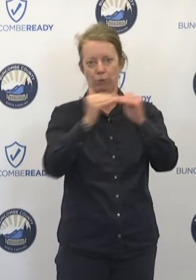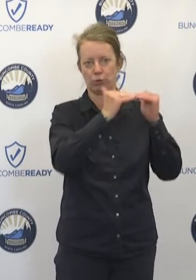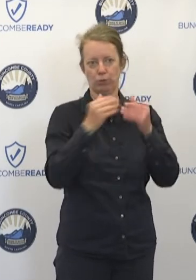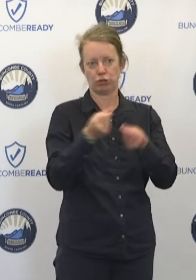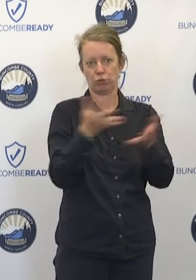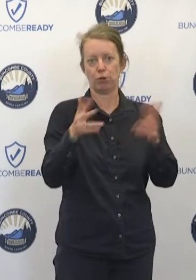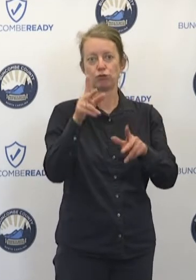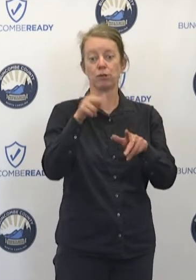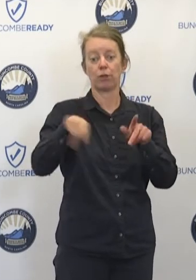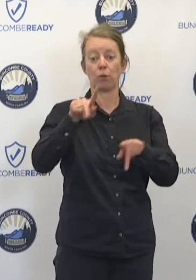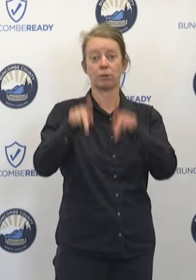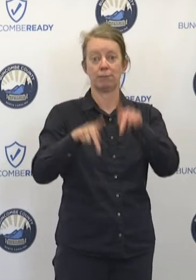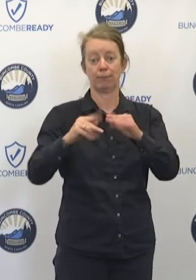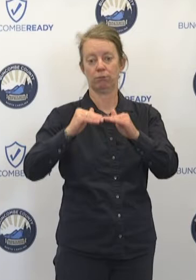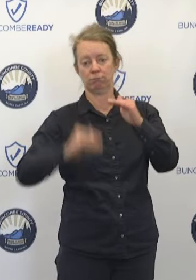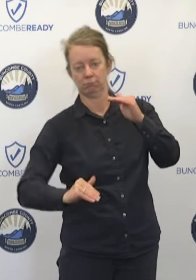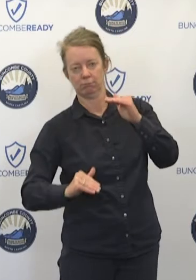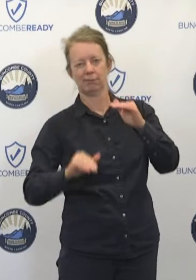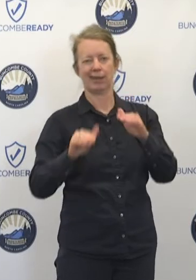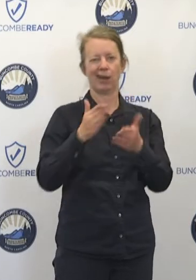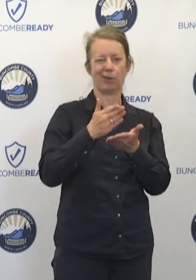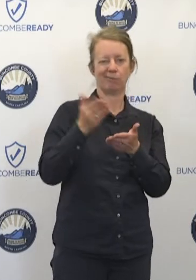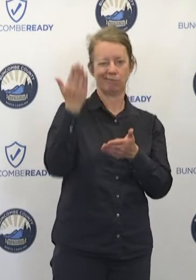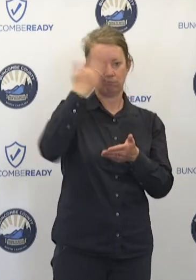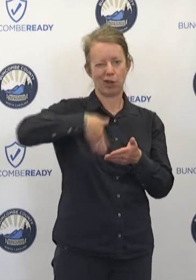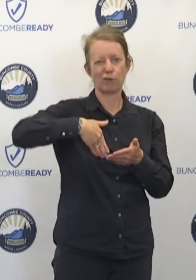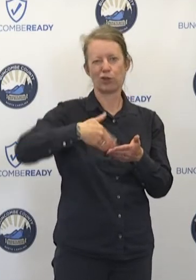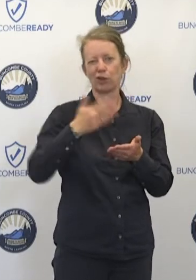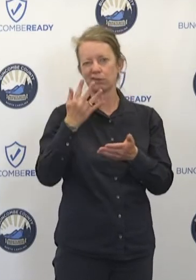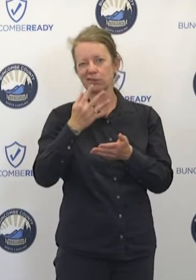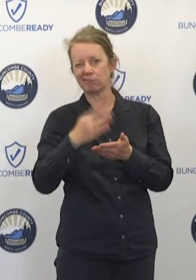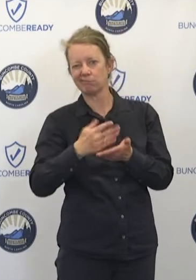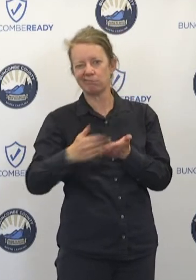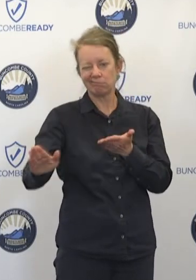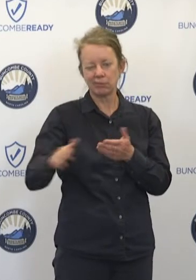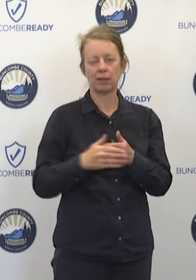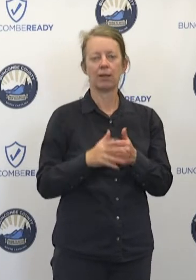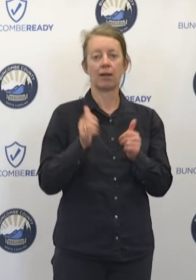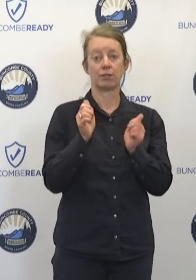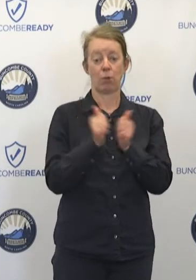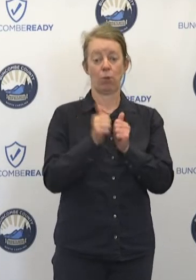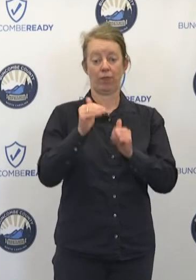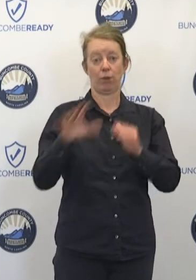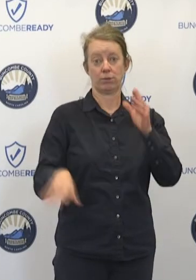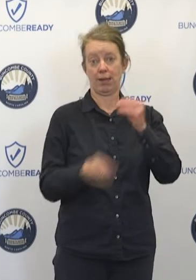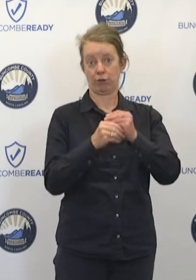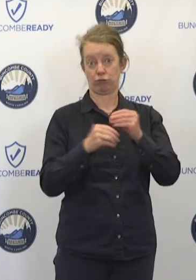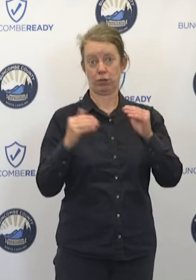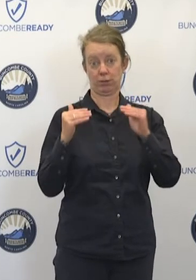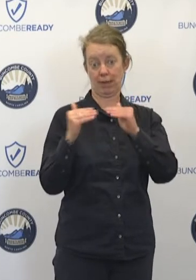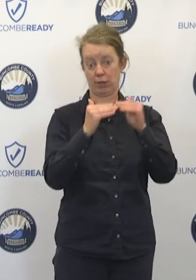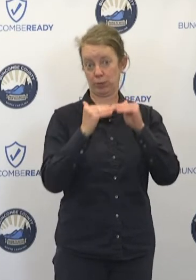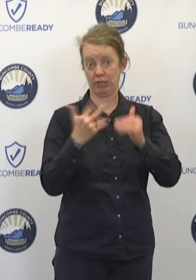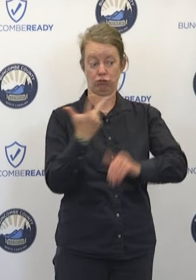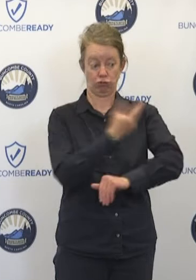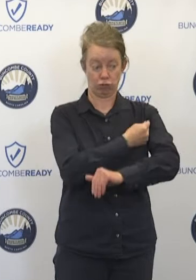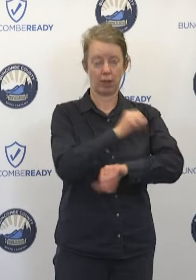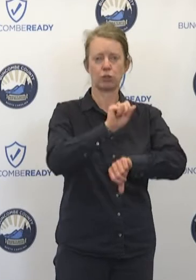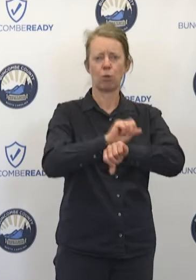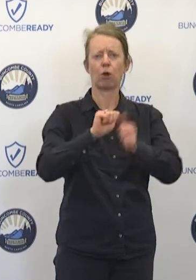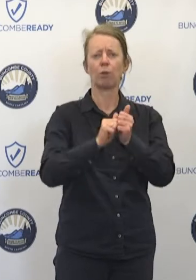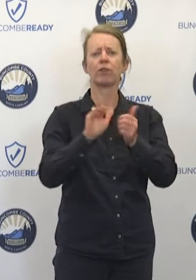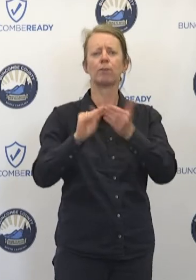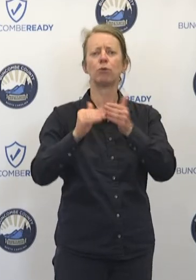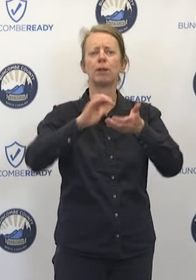populations. With the equity allocations, Buncombe County HHS has worked with community partners like Tridestone Missionary Baptist Church